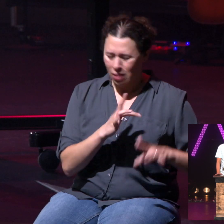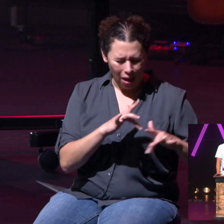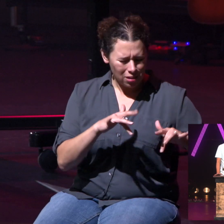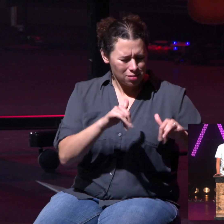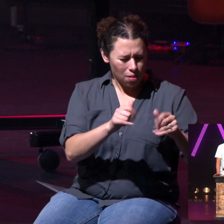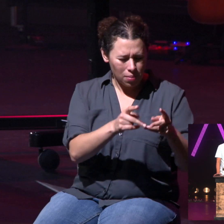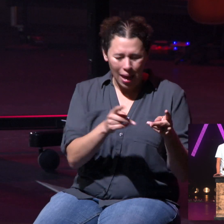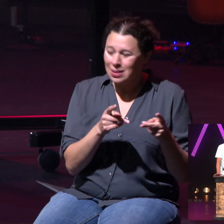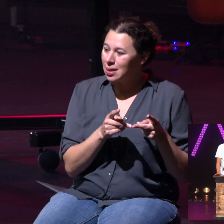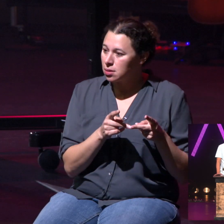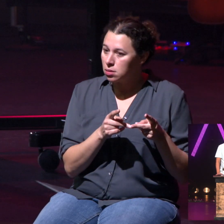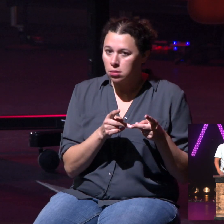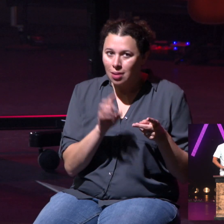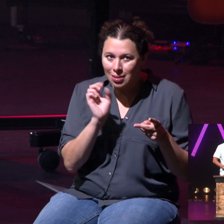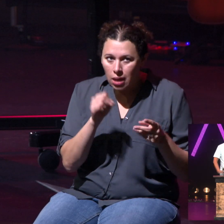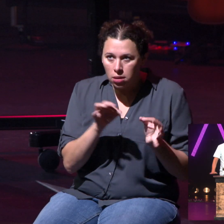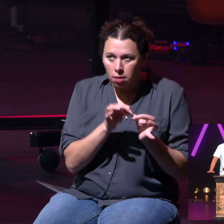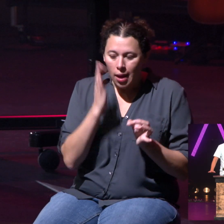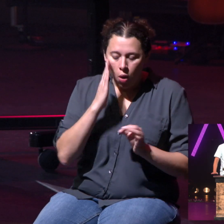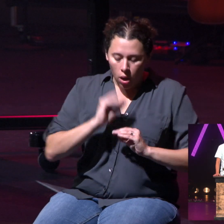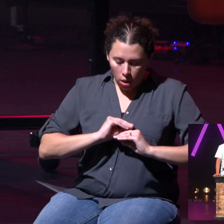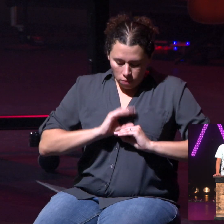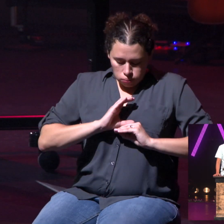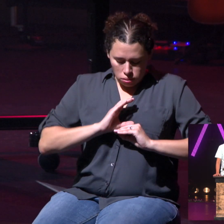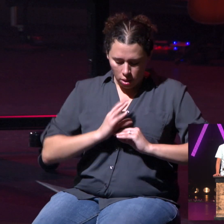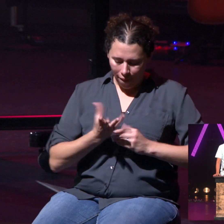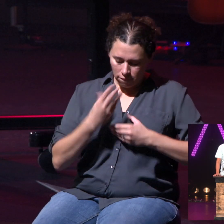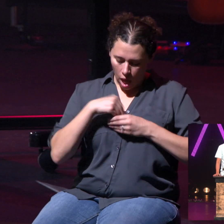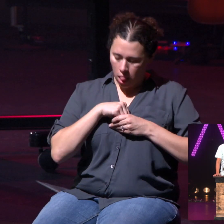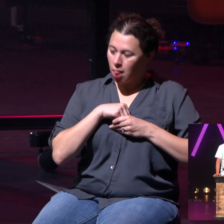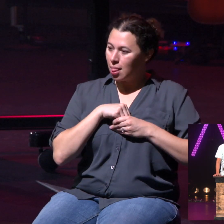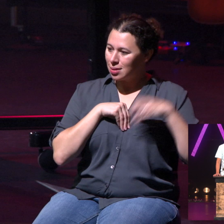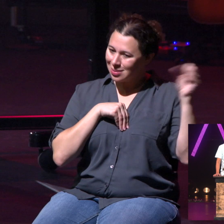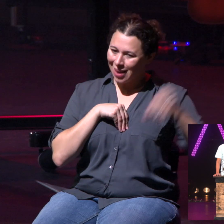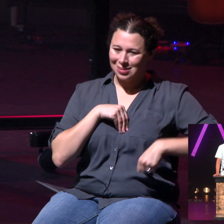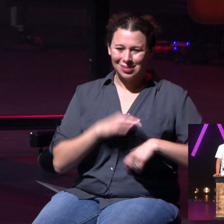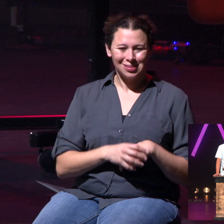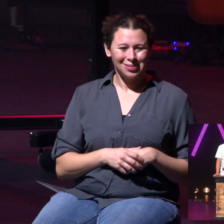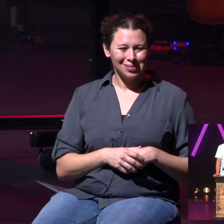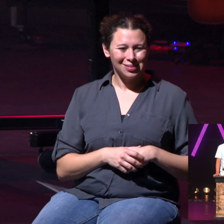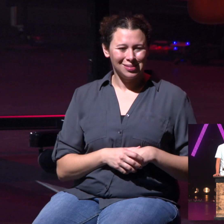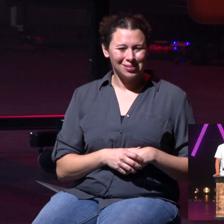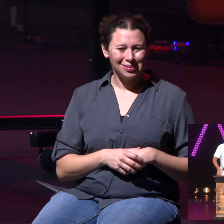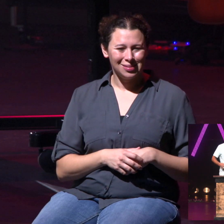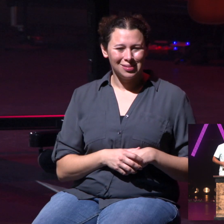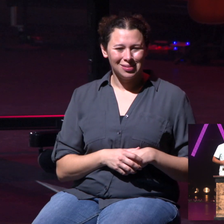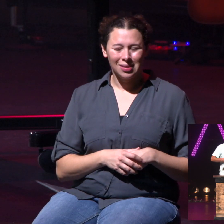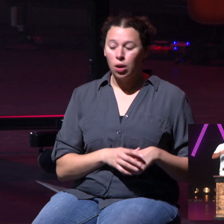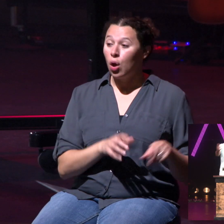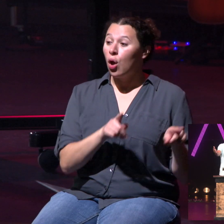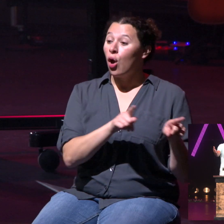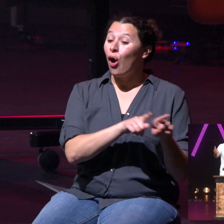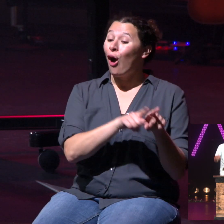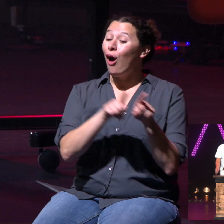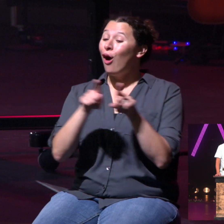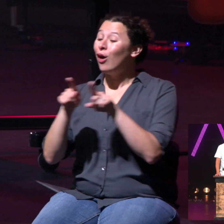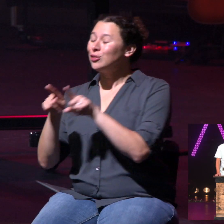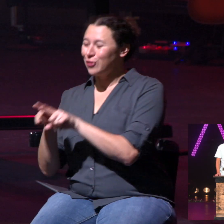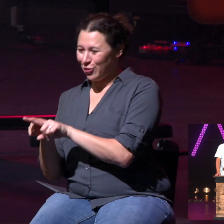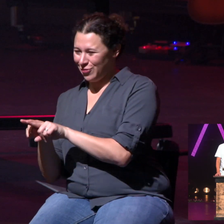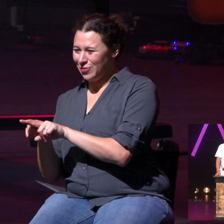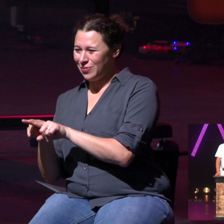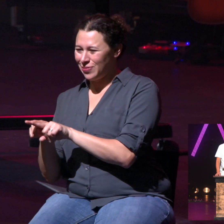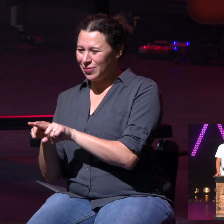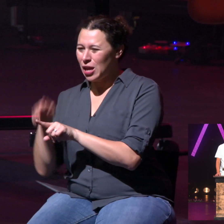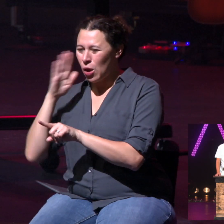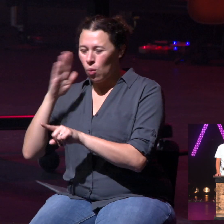solitude. Yes, he does. He fills you in those times of prayer. You know when he also fills you? When he sends you even when you're on